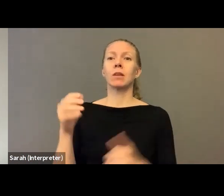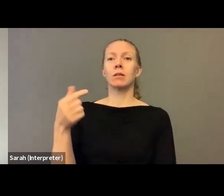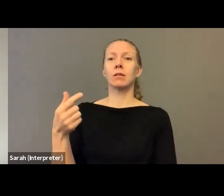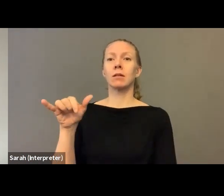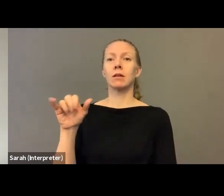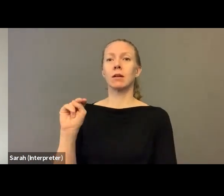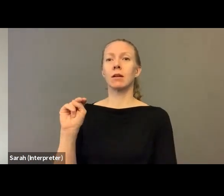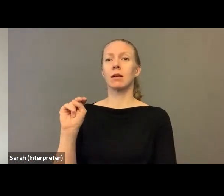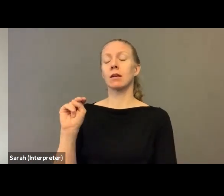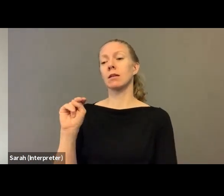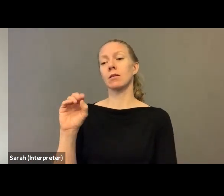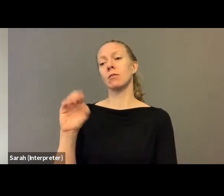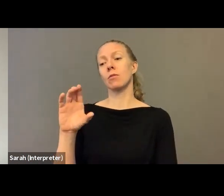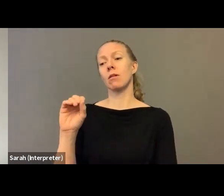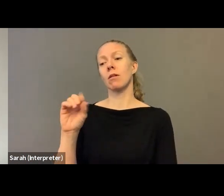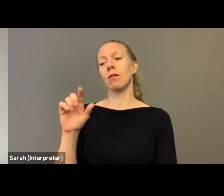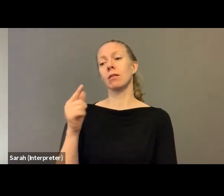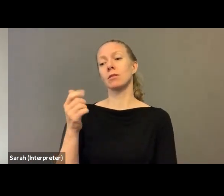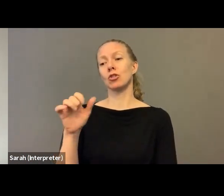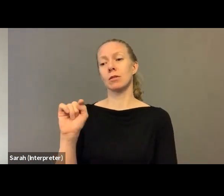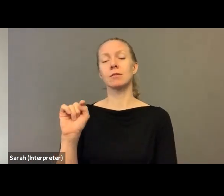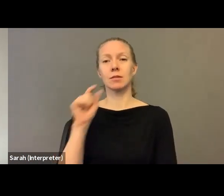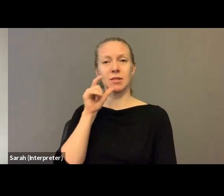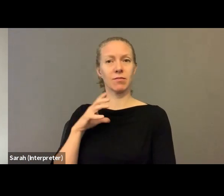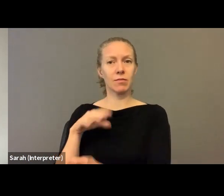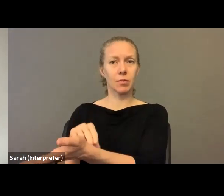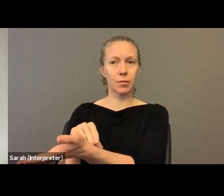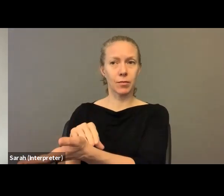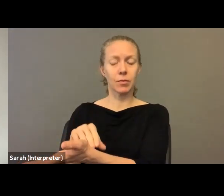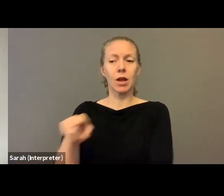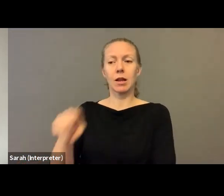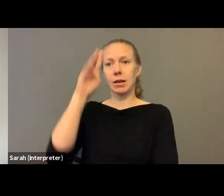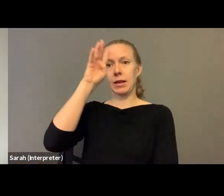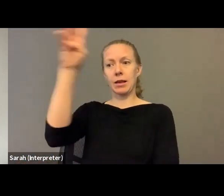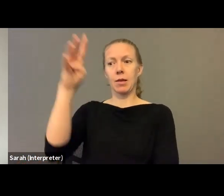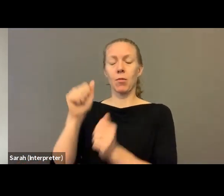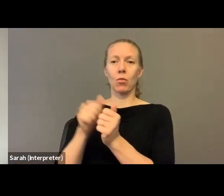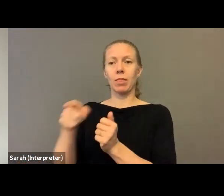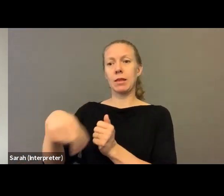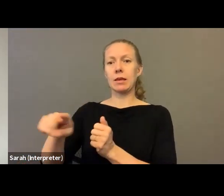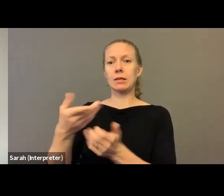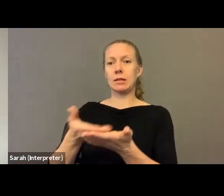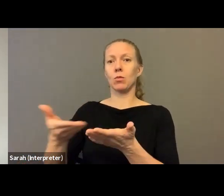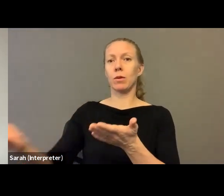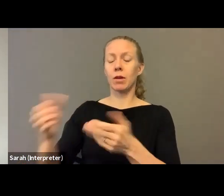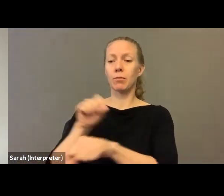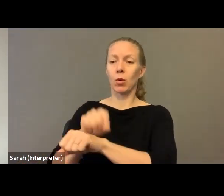gynecologist. And he came up with these utensils as a result of working with a lot of slave women